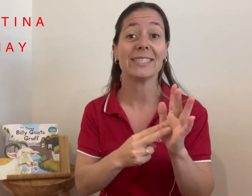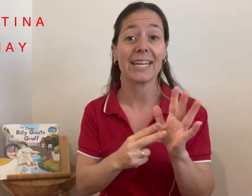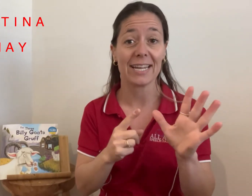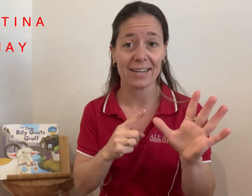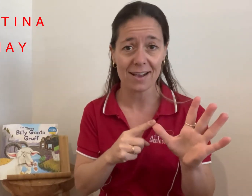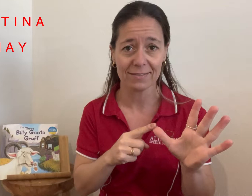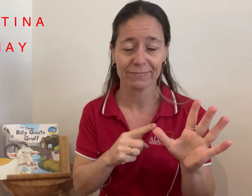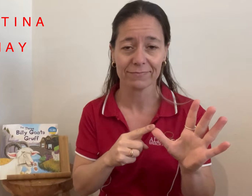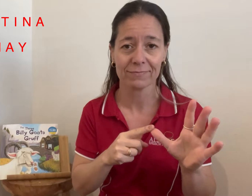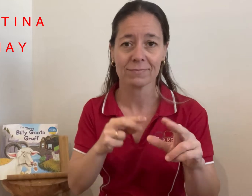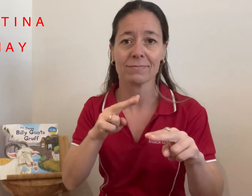Christina